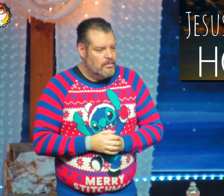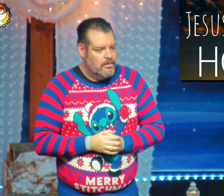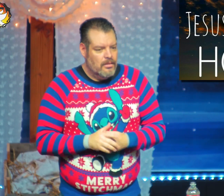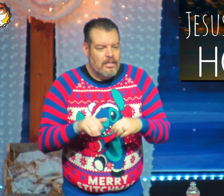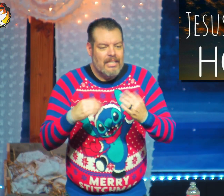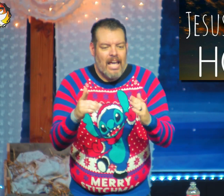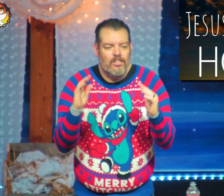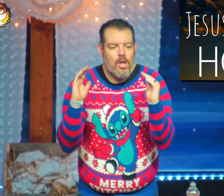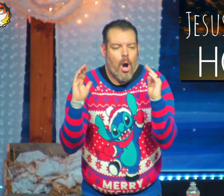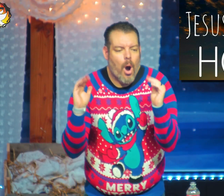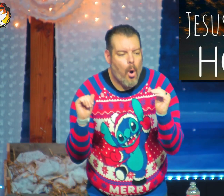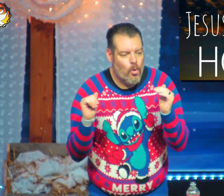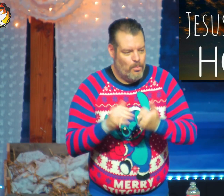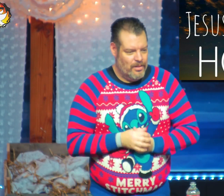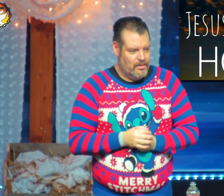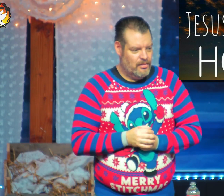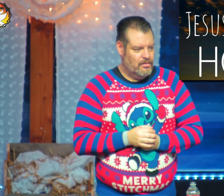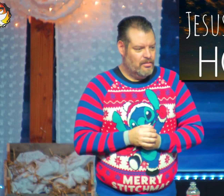We had a series about God's timing.